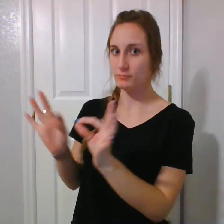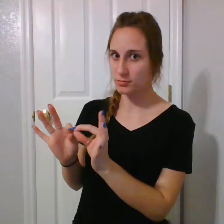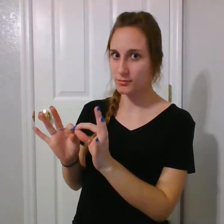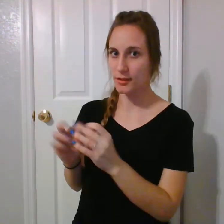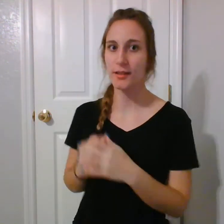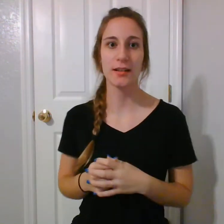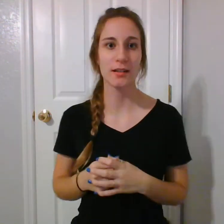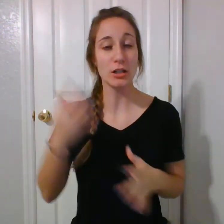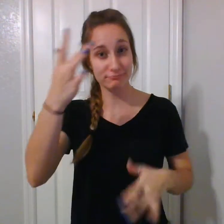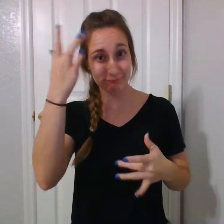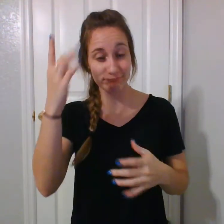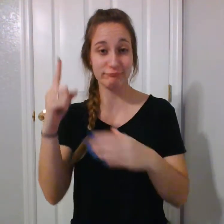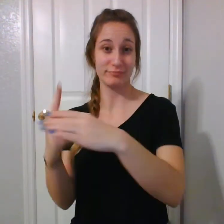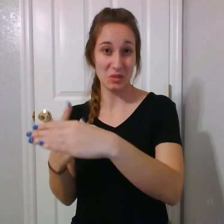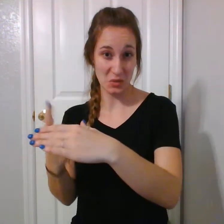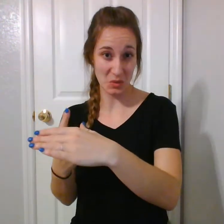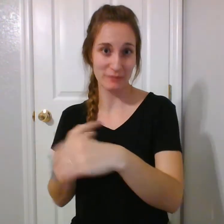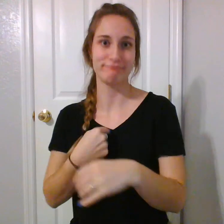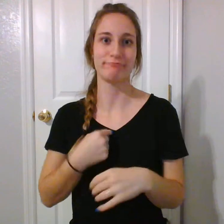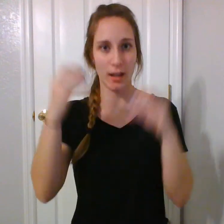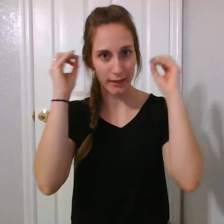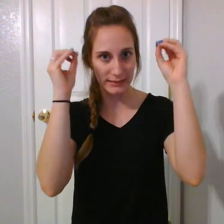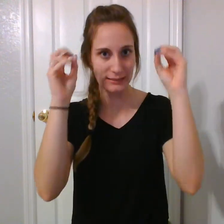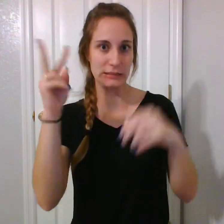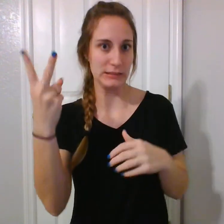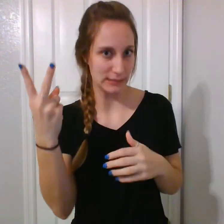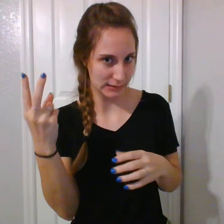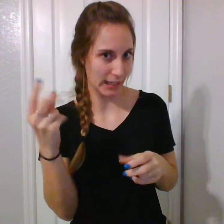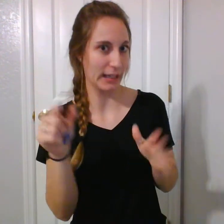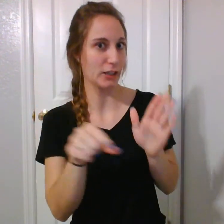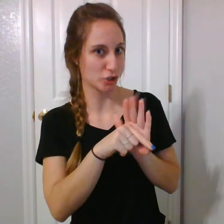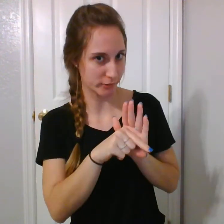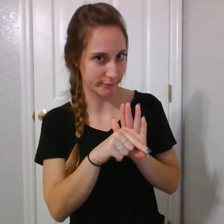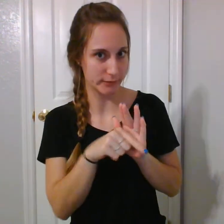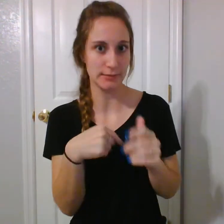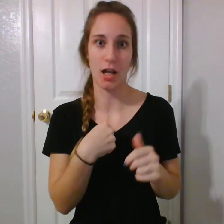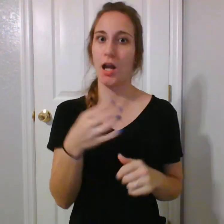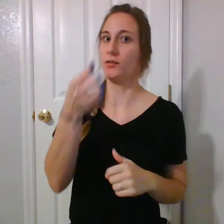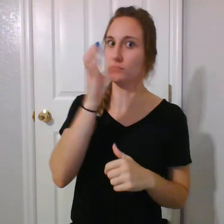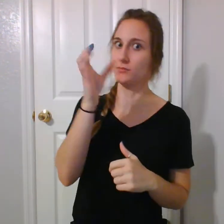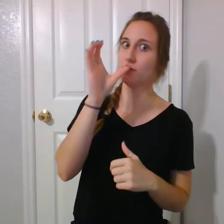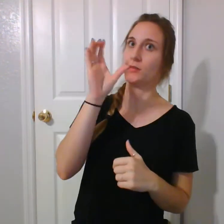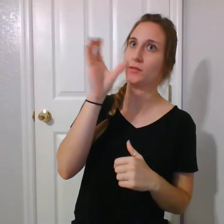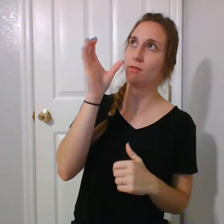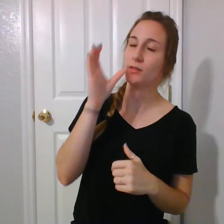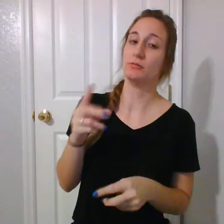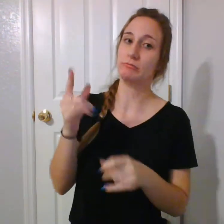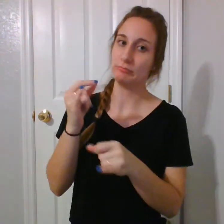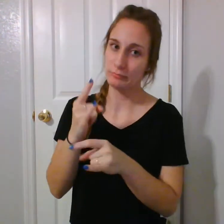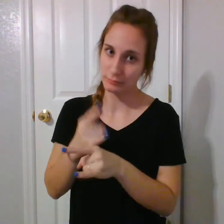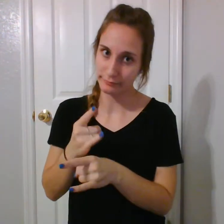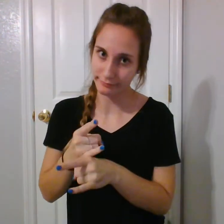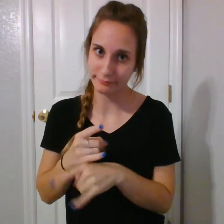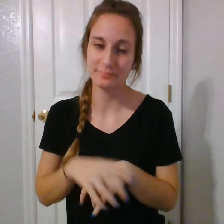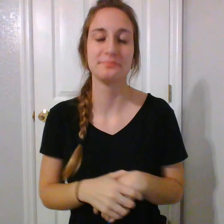during quarantine when I was a second grade teacher. We did a lot of wine drinking and a lot of cocktail making then. I love this piece. I got this at this really cool